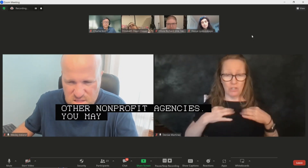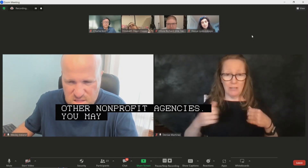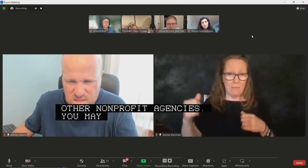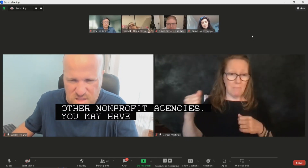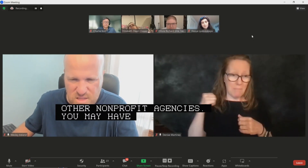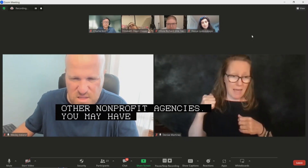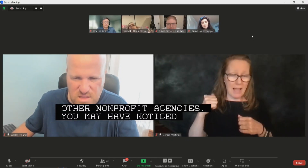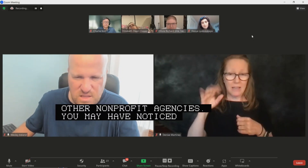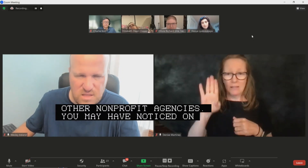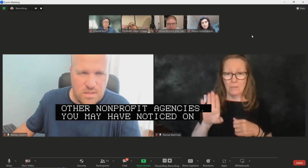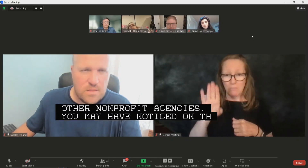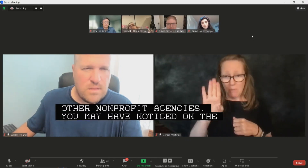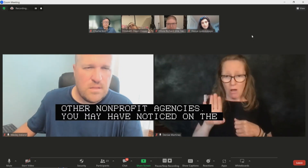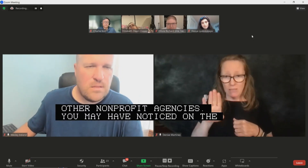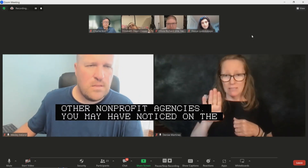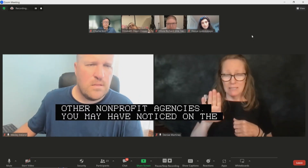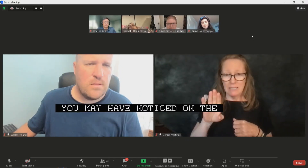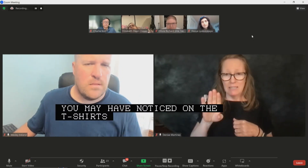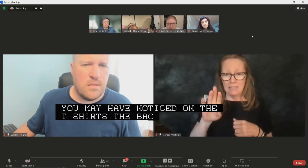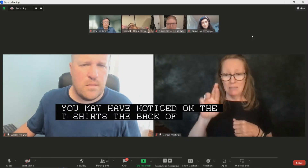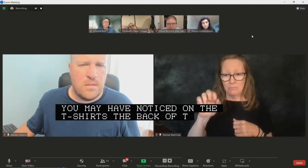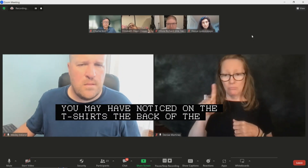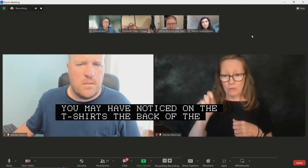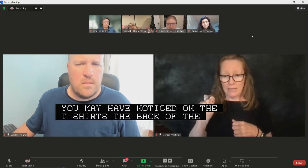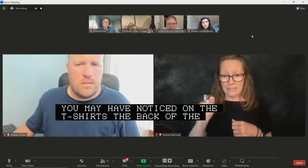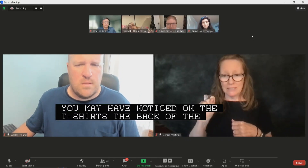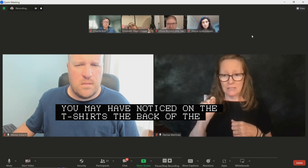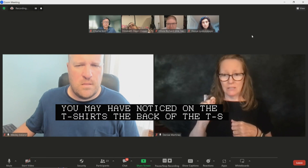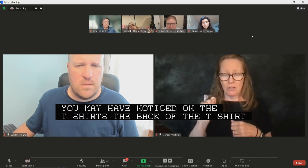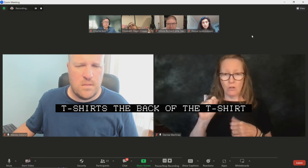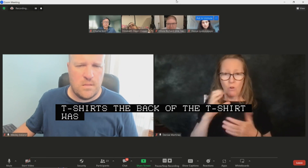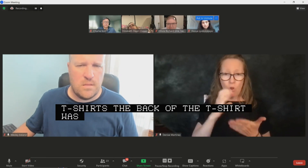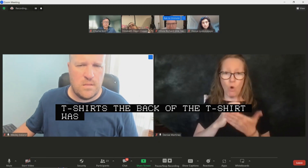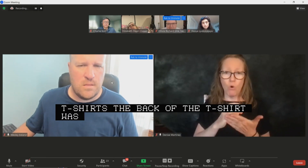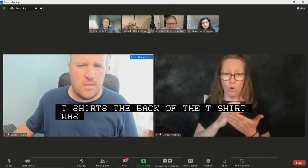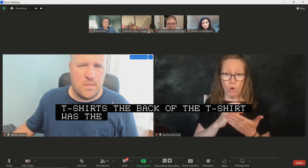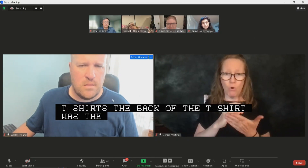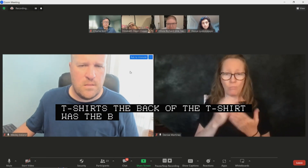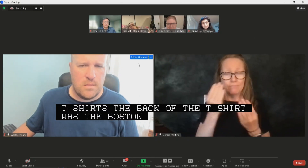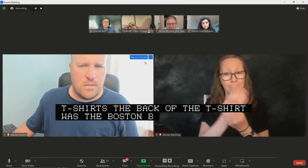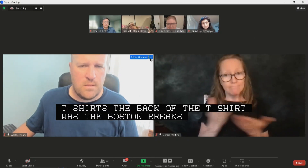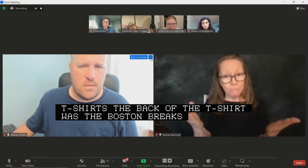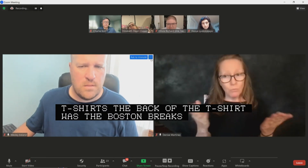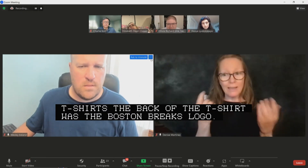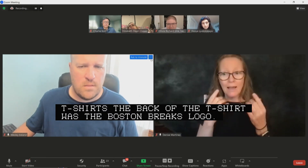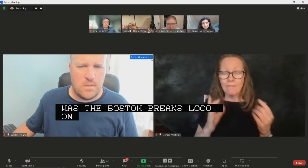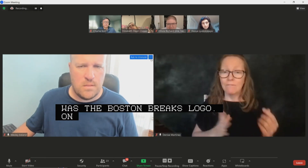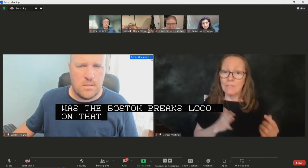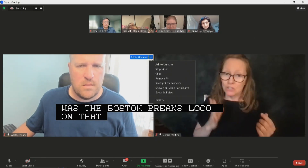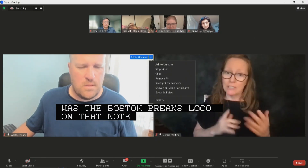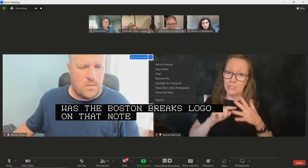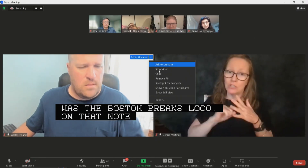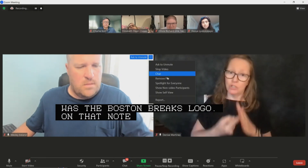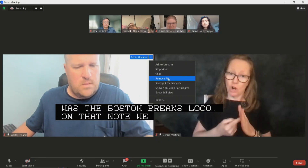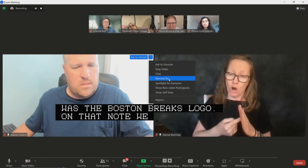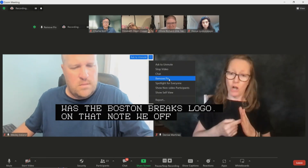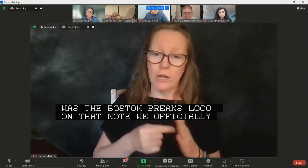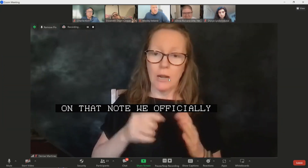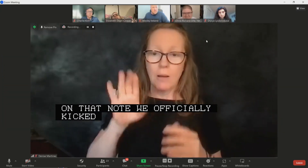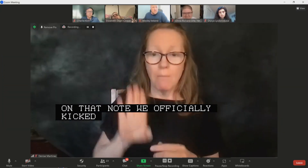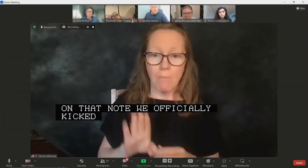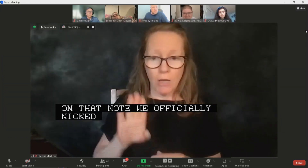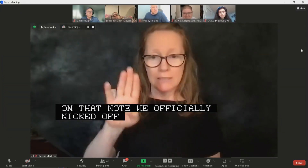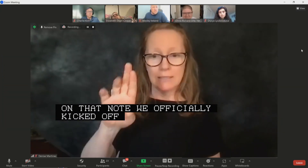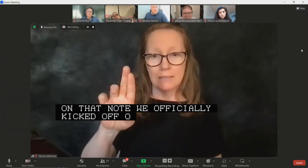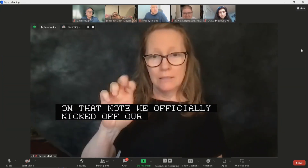was the Boston Breaks logo. So on that note, we officially kicked off our outreach on Boston Breaks yesterday.